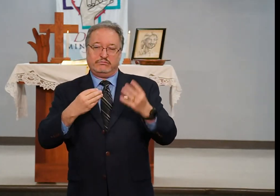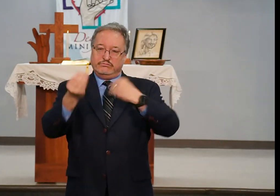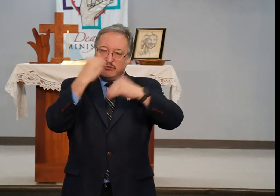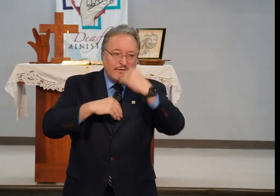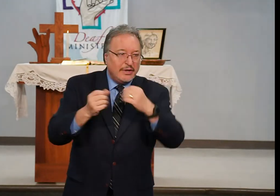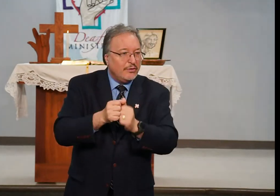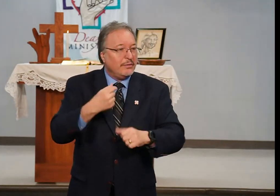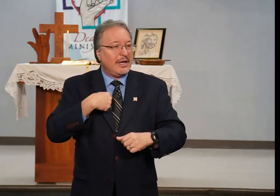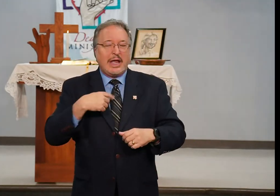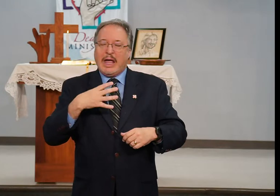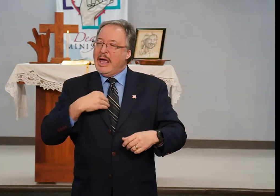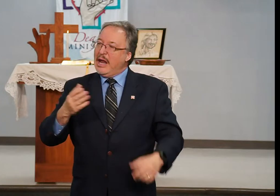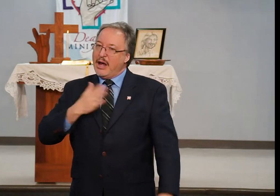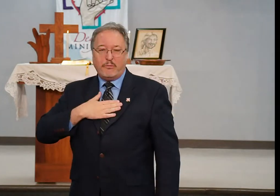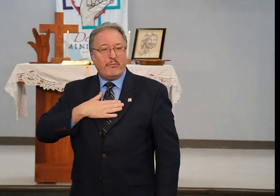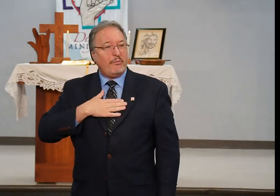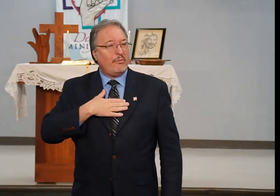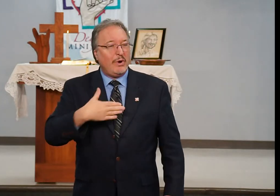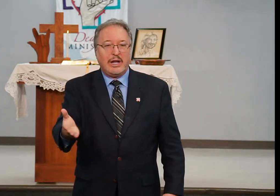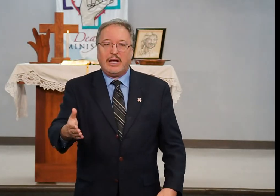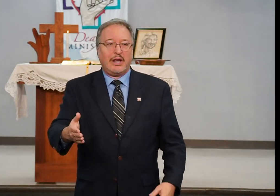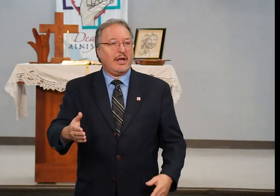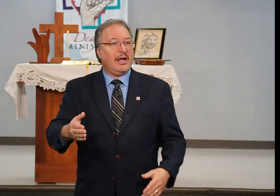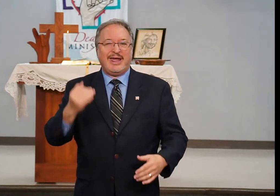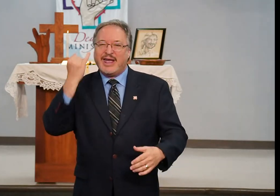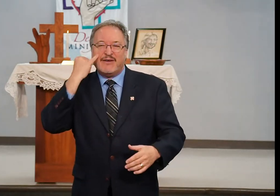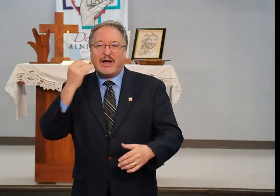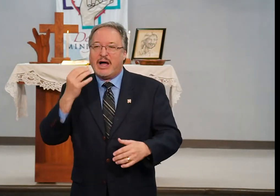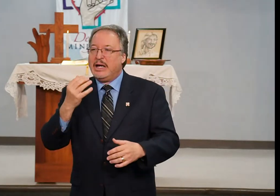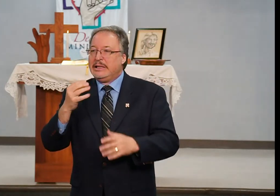And he welcomed Jesus and the apostles into his home.